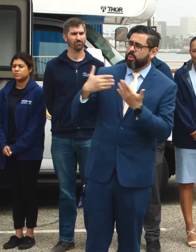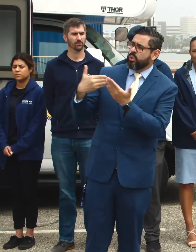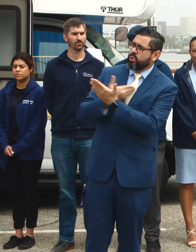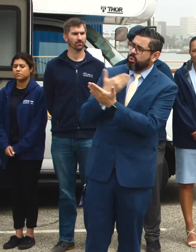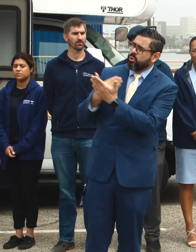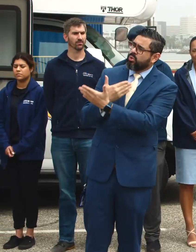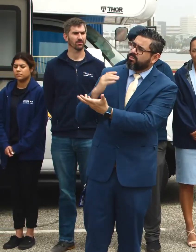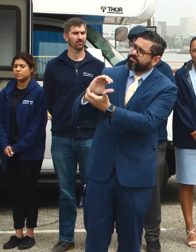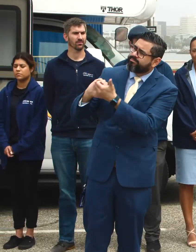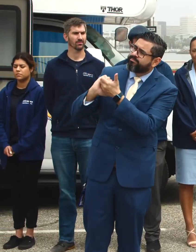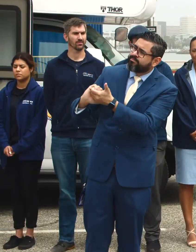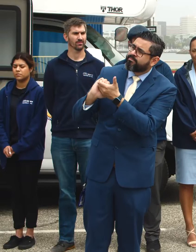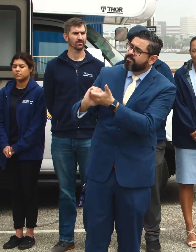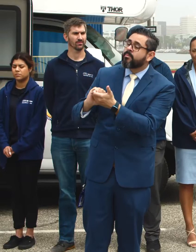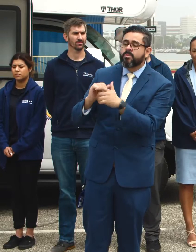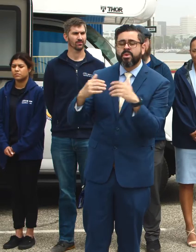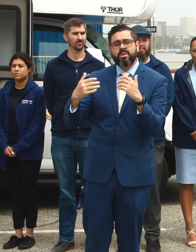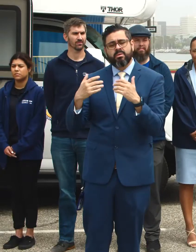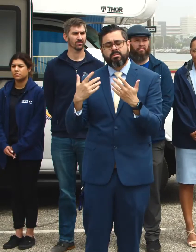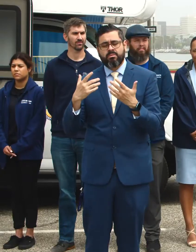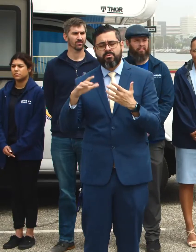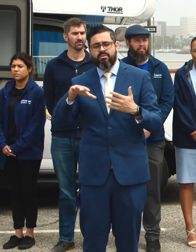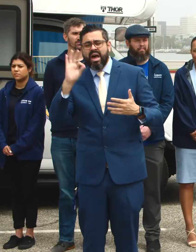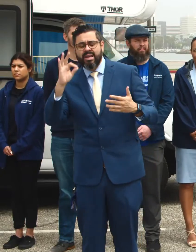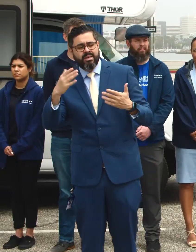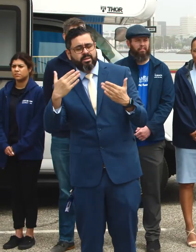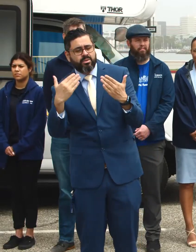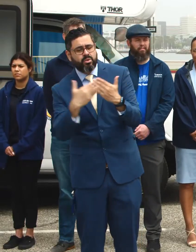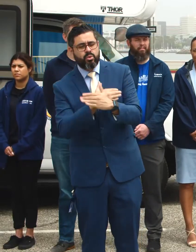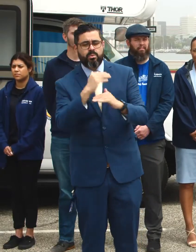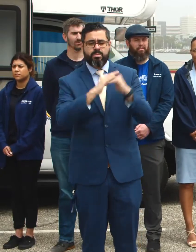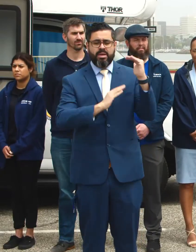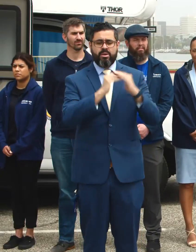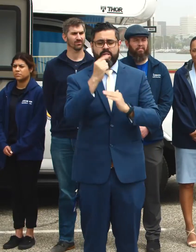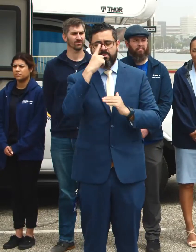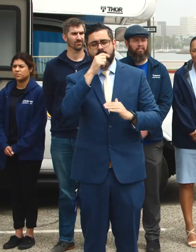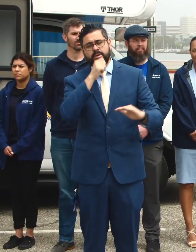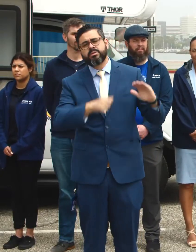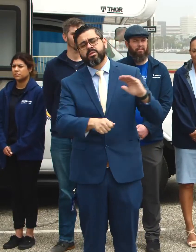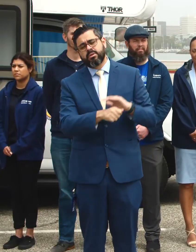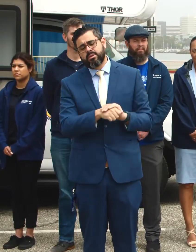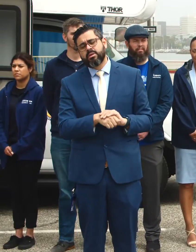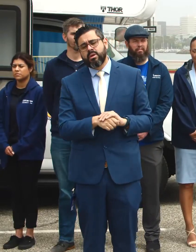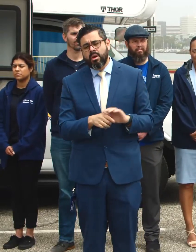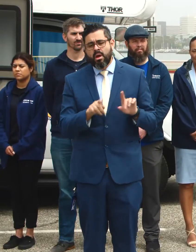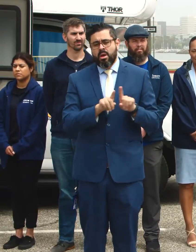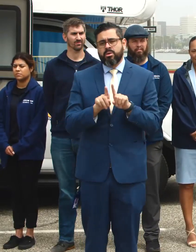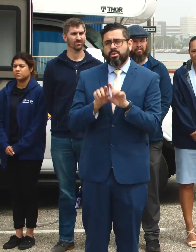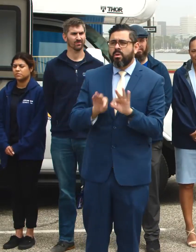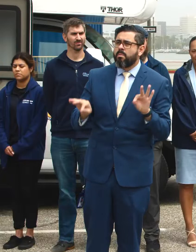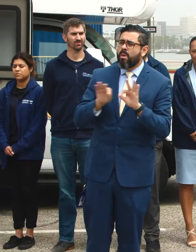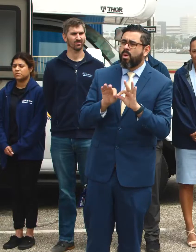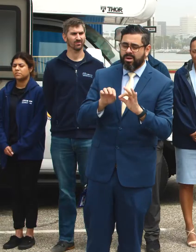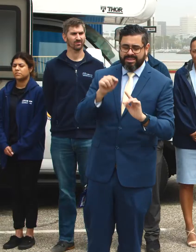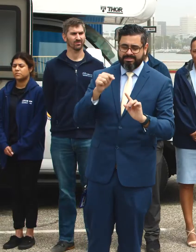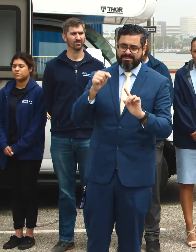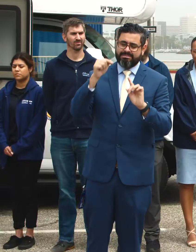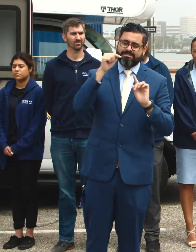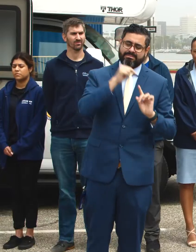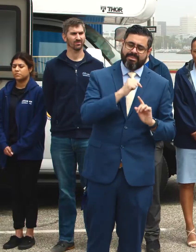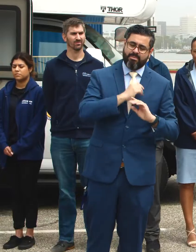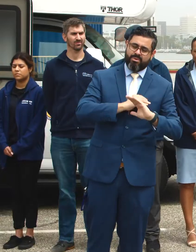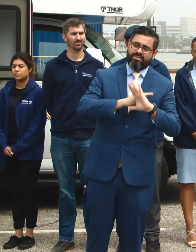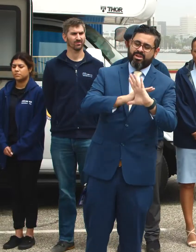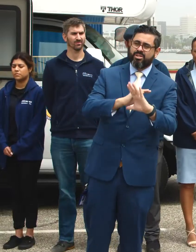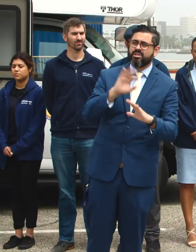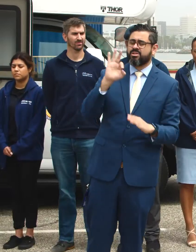to identify additional capacity, ongoing capacity for interim shelter. But we also know it's important to look at our prevention pieces as well, because it's the